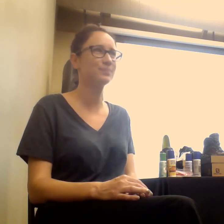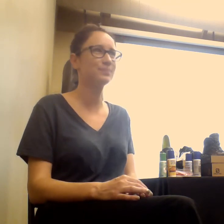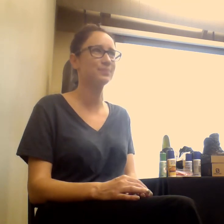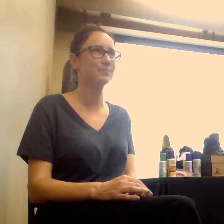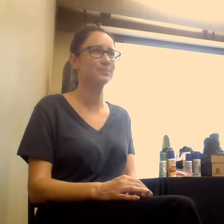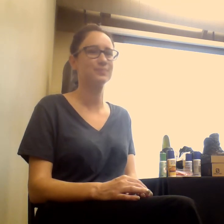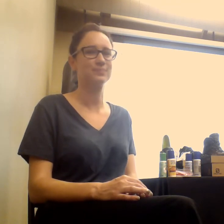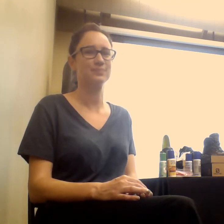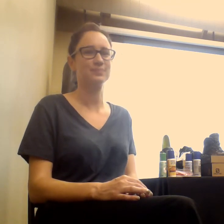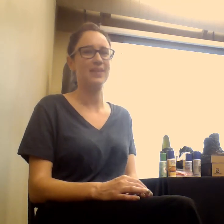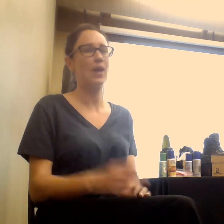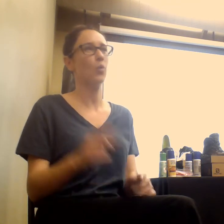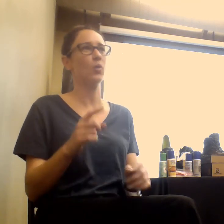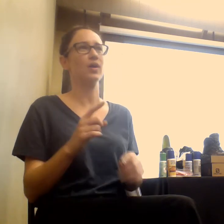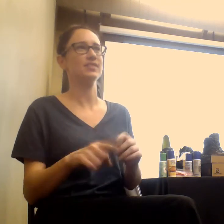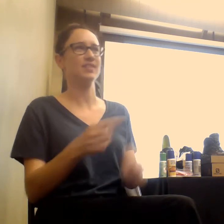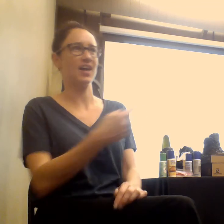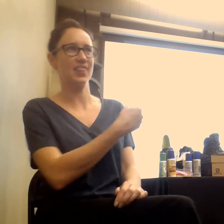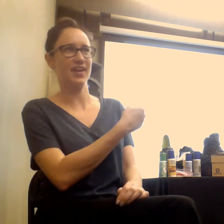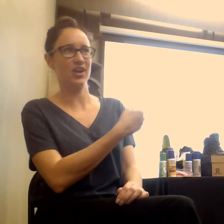I don't think I need it.